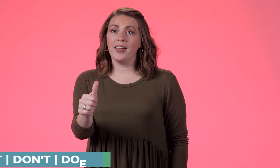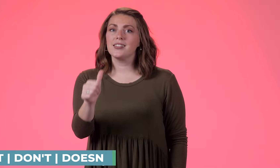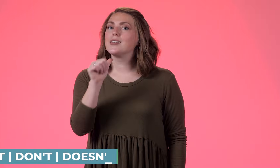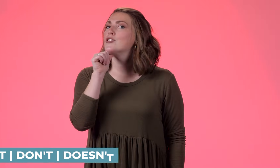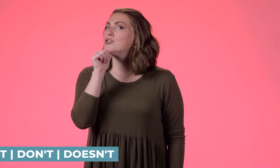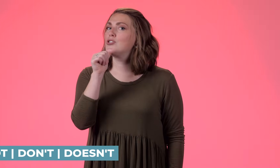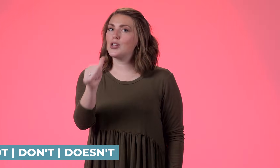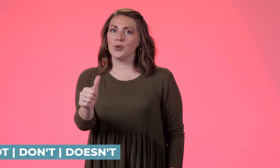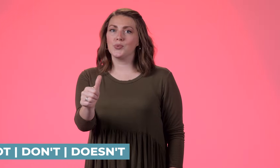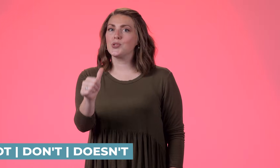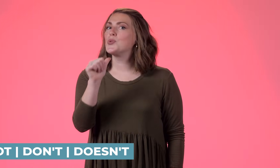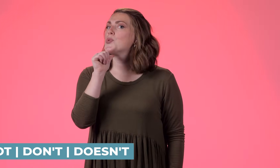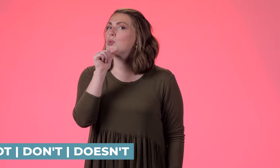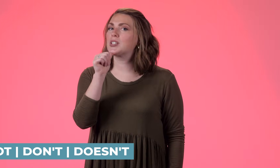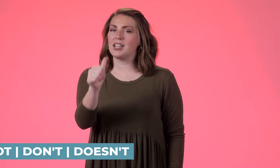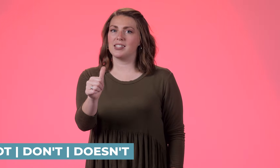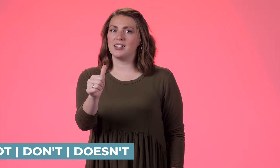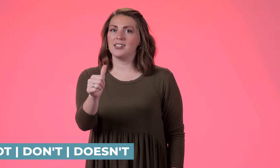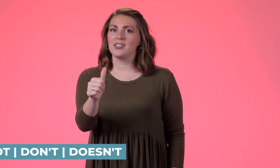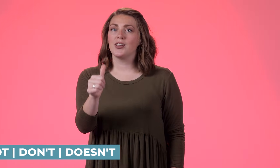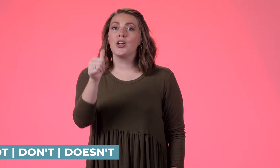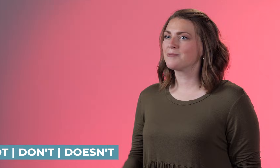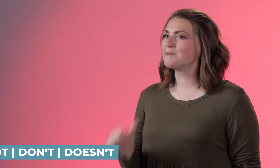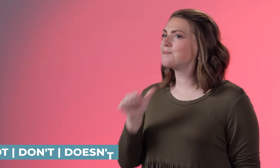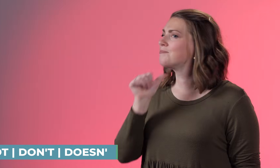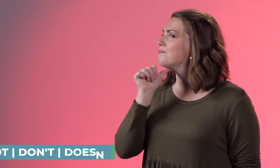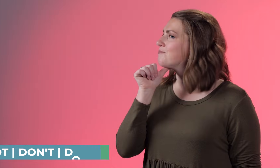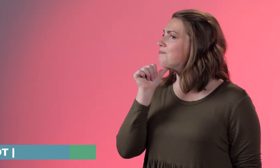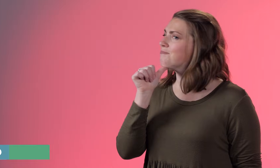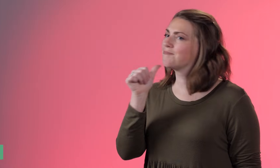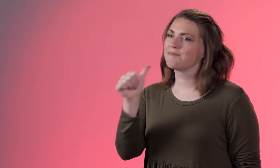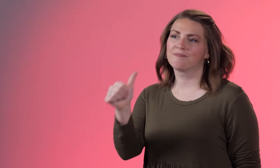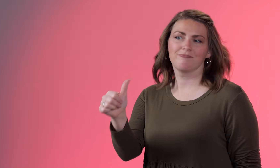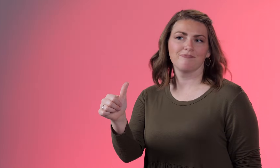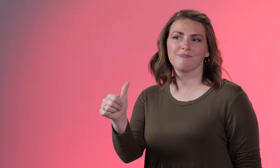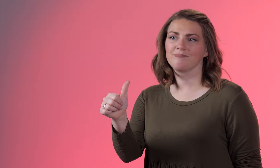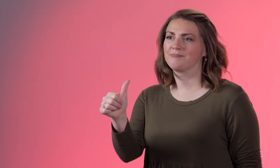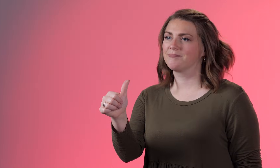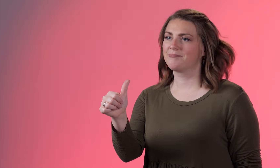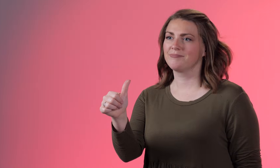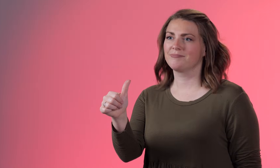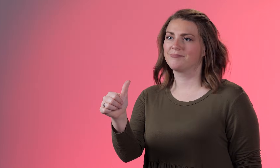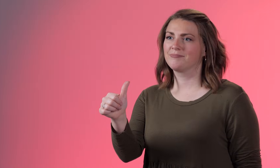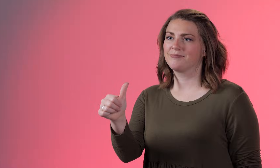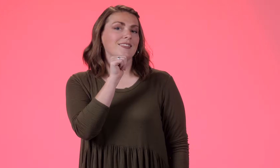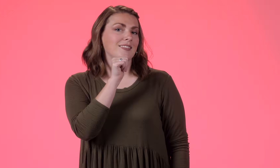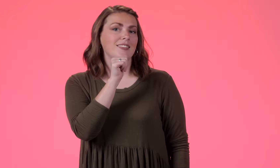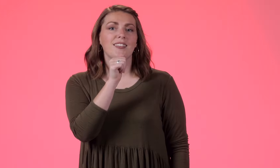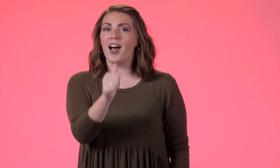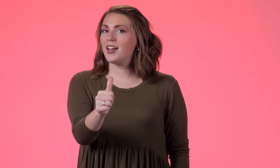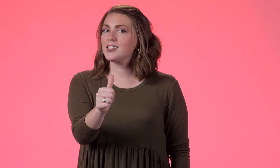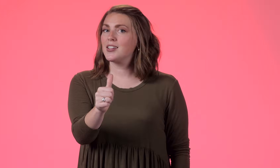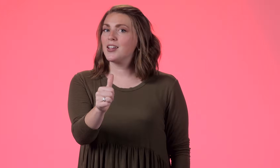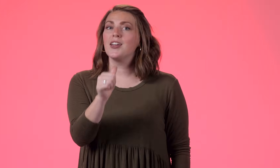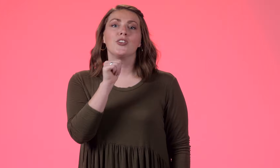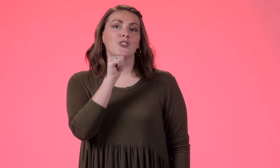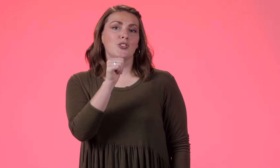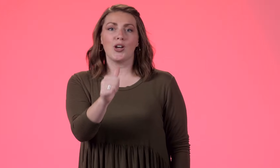Not, don't, or doesn't. Your thumb is coming out from the bottom of your chin. Not,